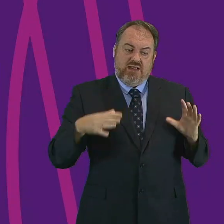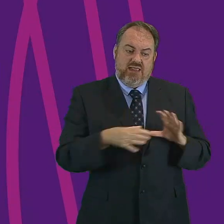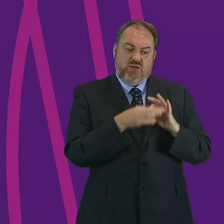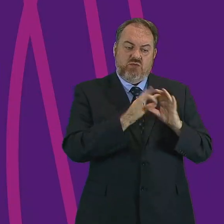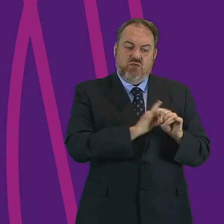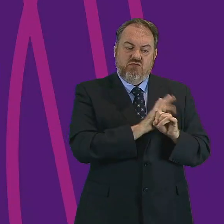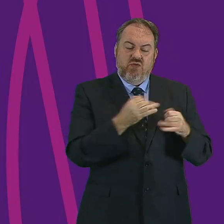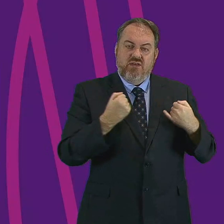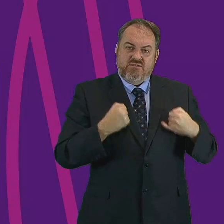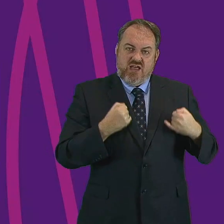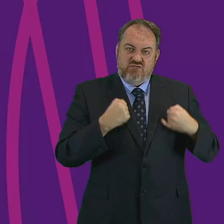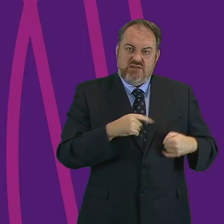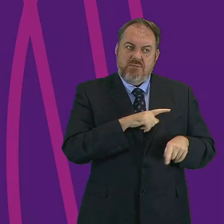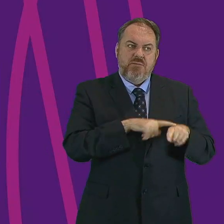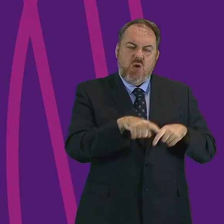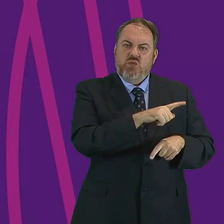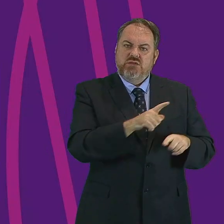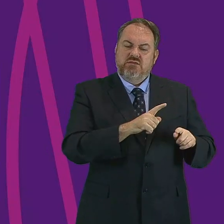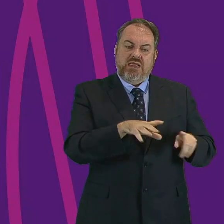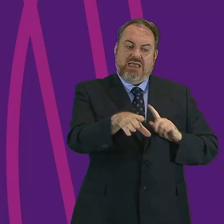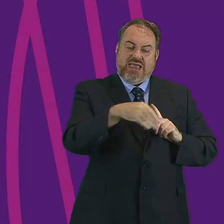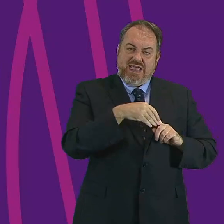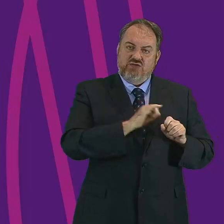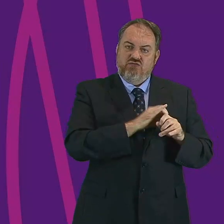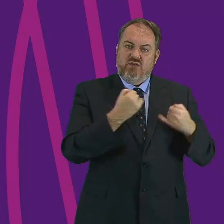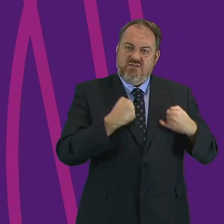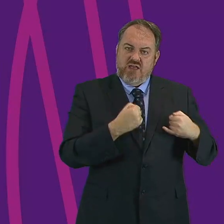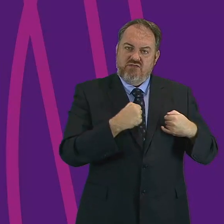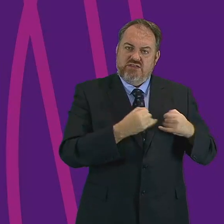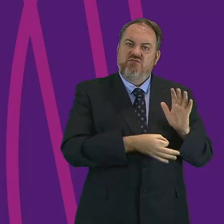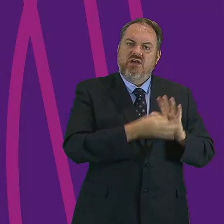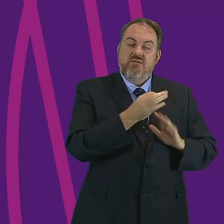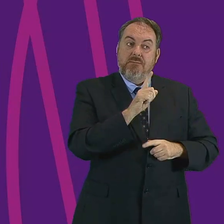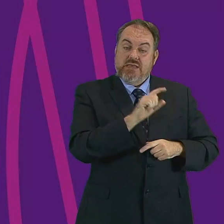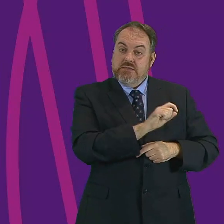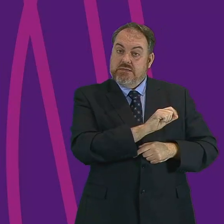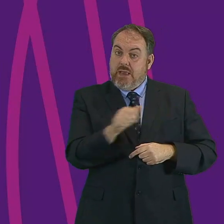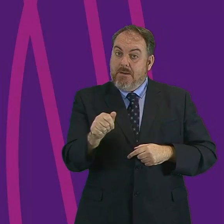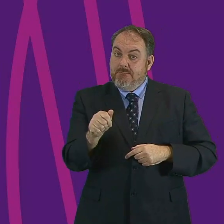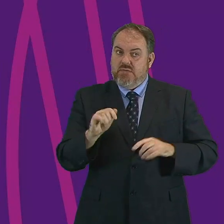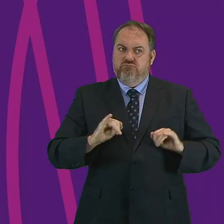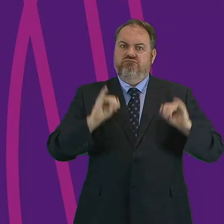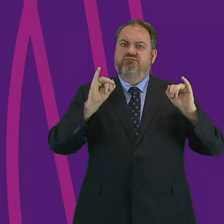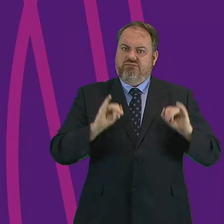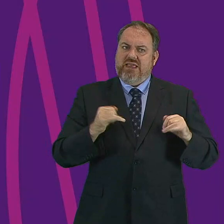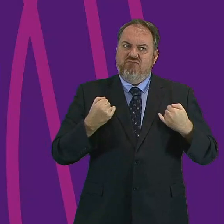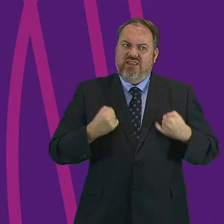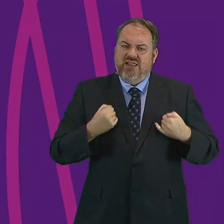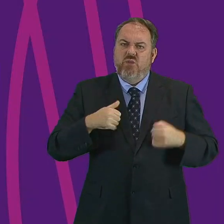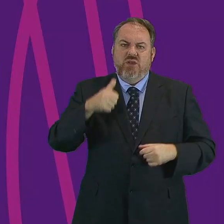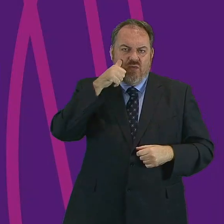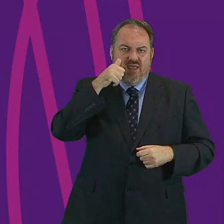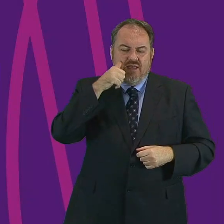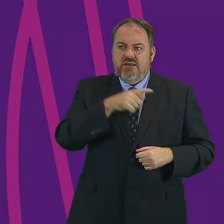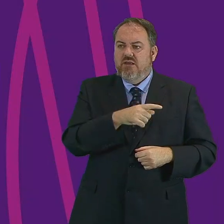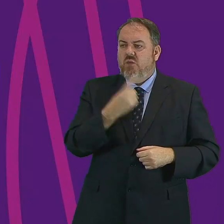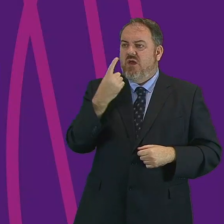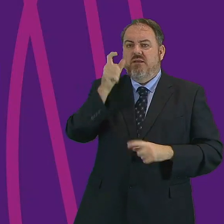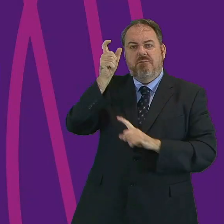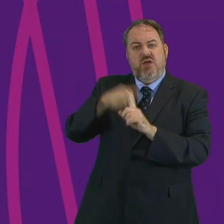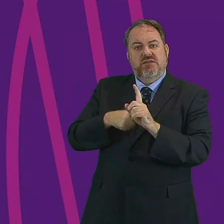highest number of positive cases. That's not surprising. I made this point last week. Young people are more likely